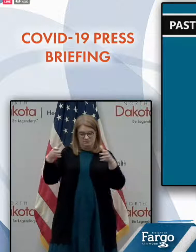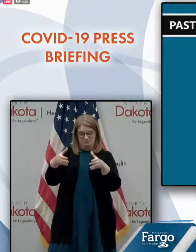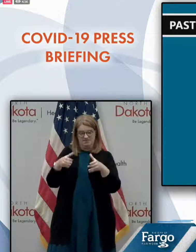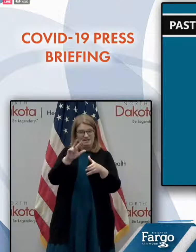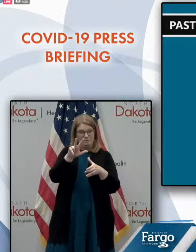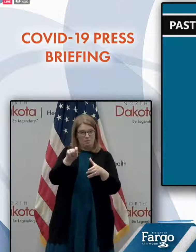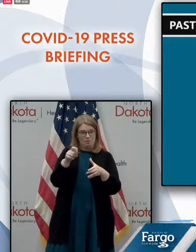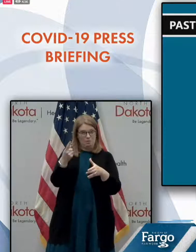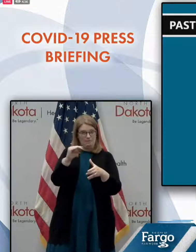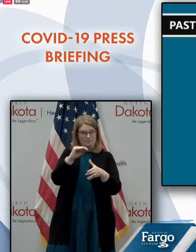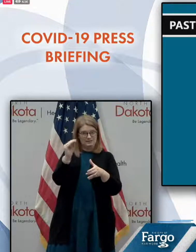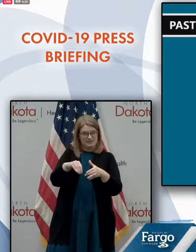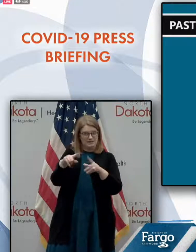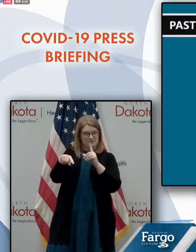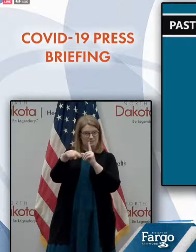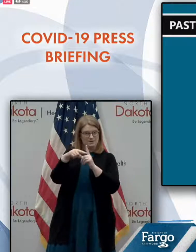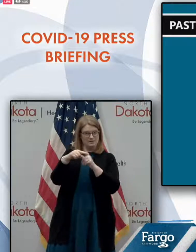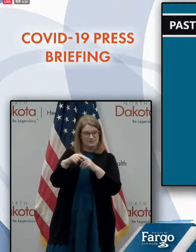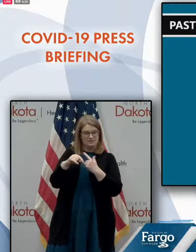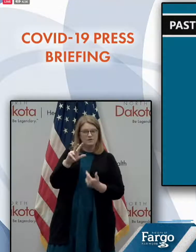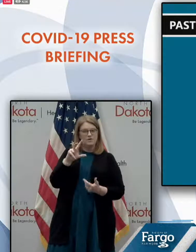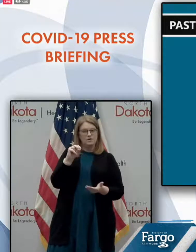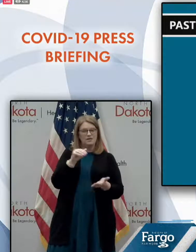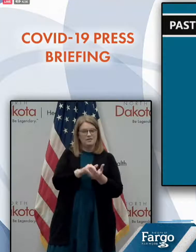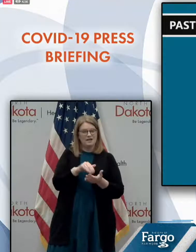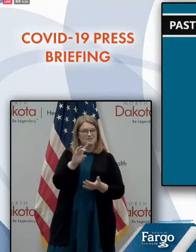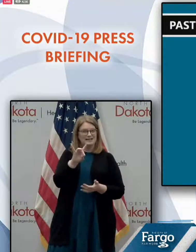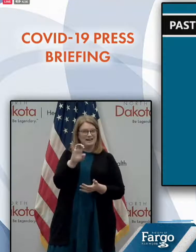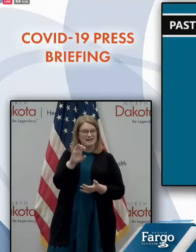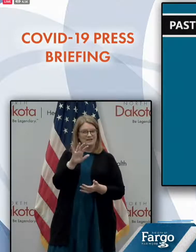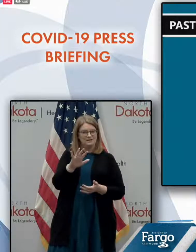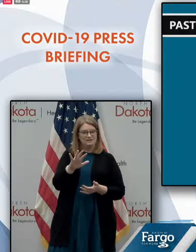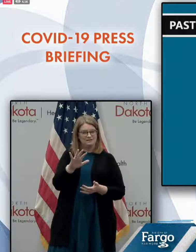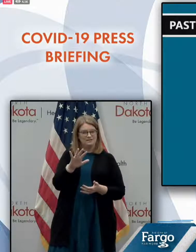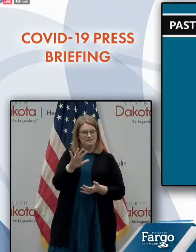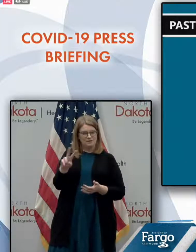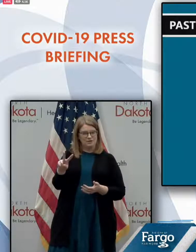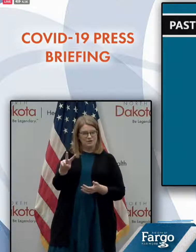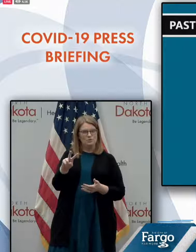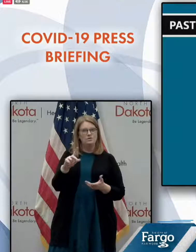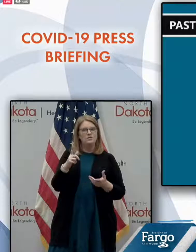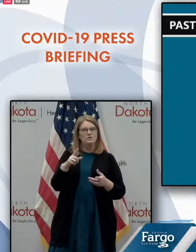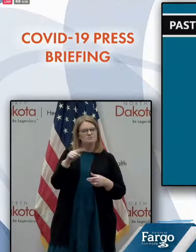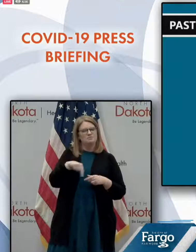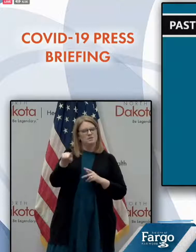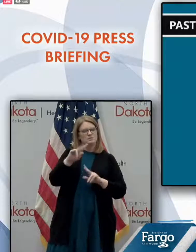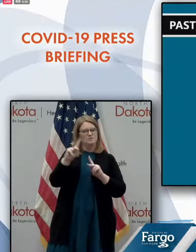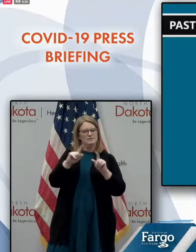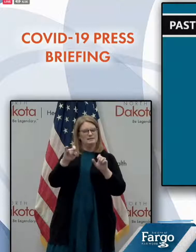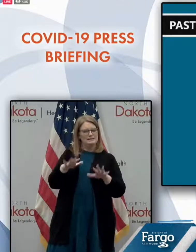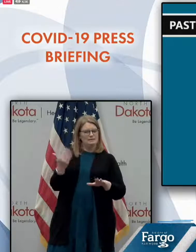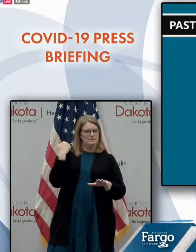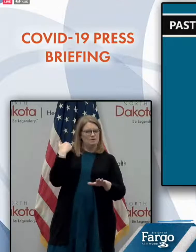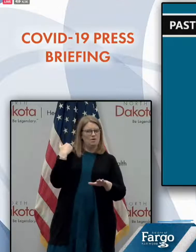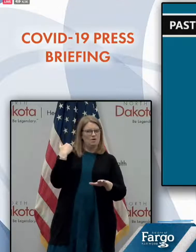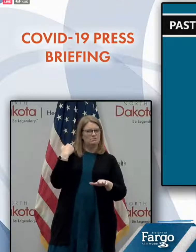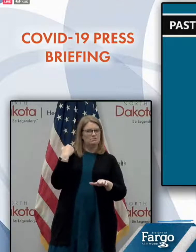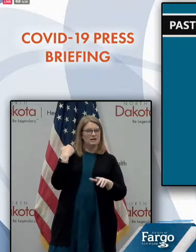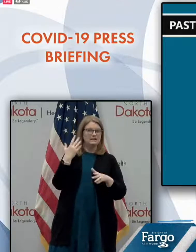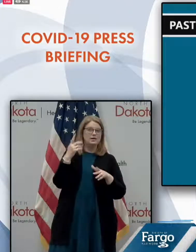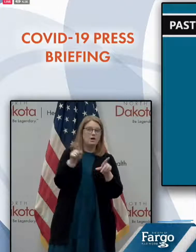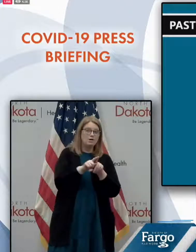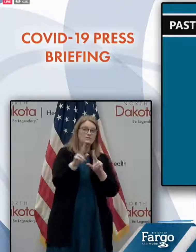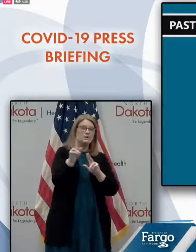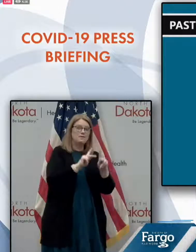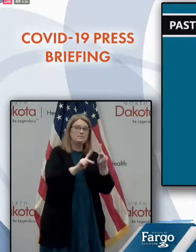that the 30,825 includes those folks that had been tested before and those that were tested for the first time.